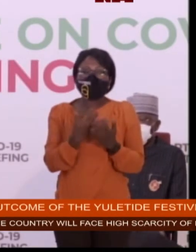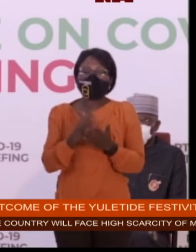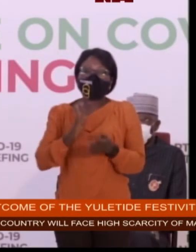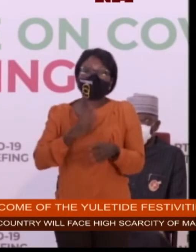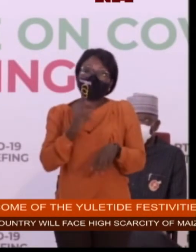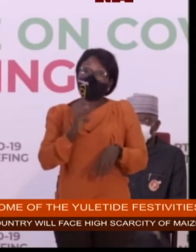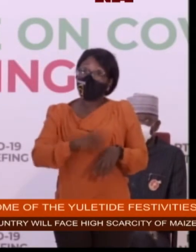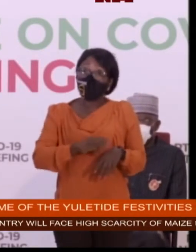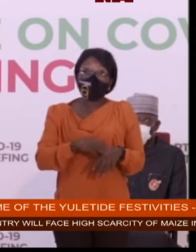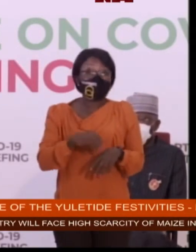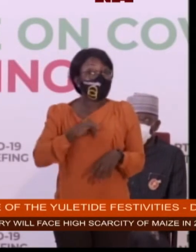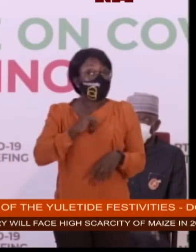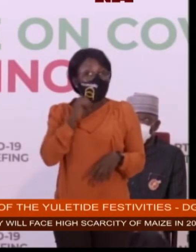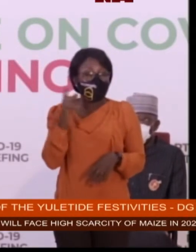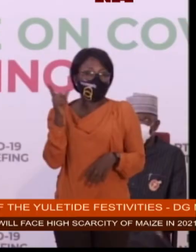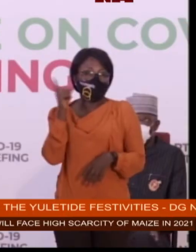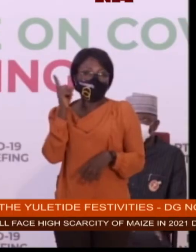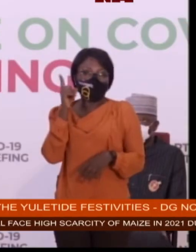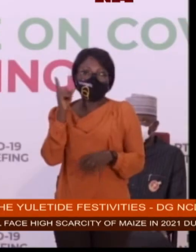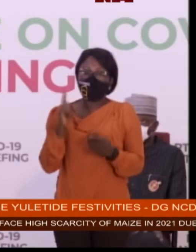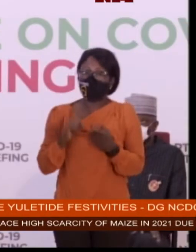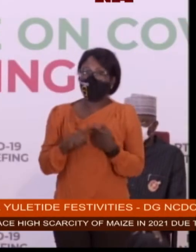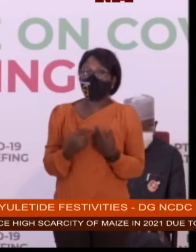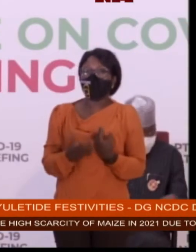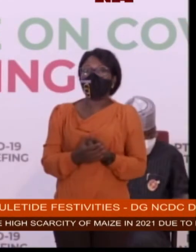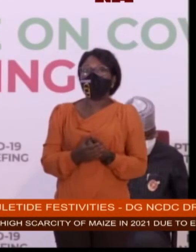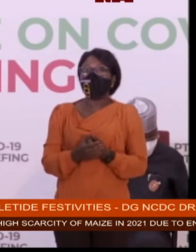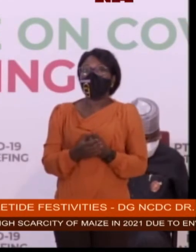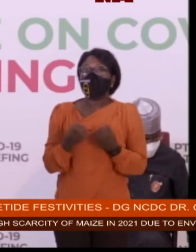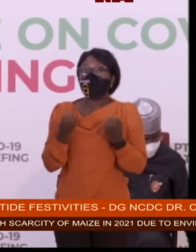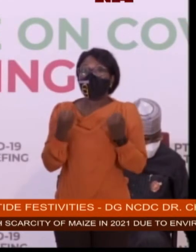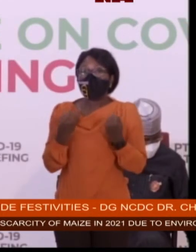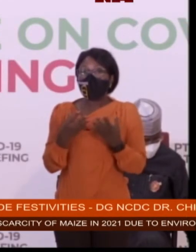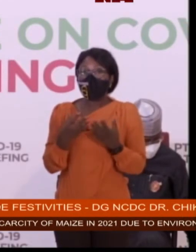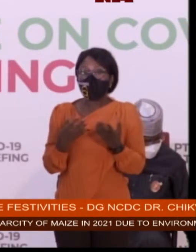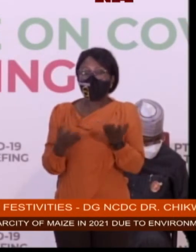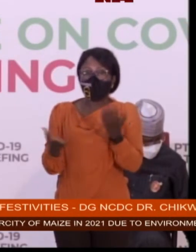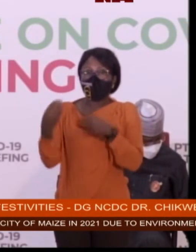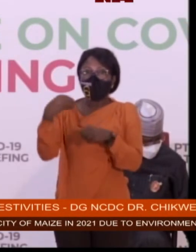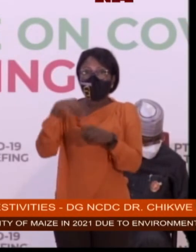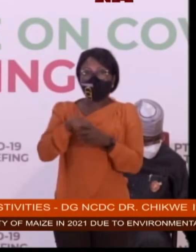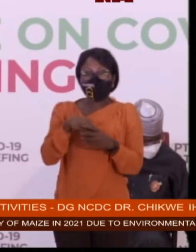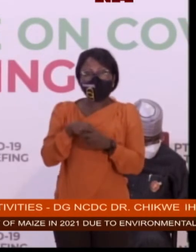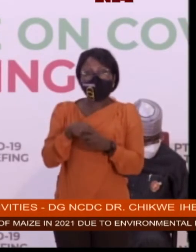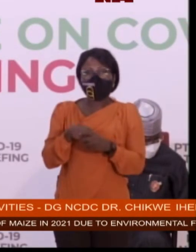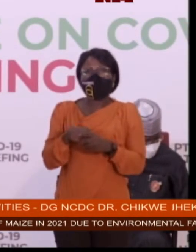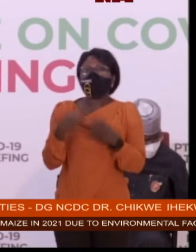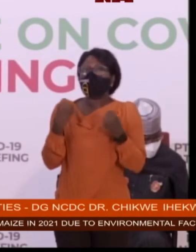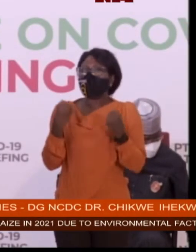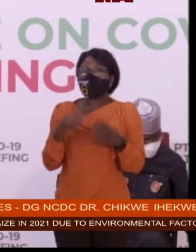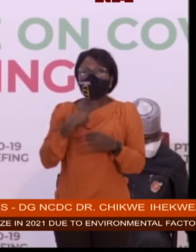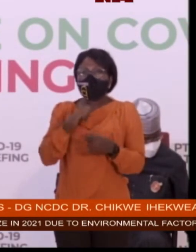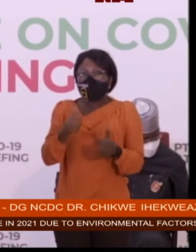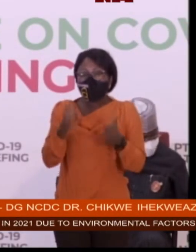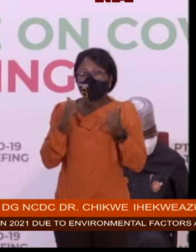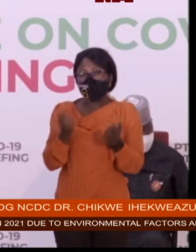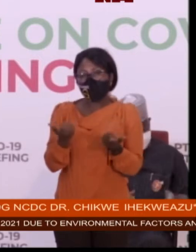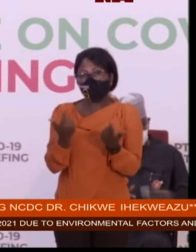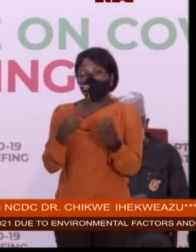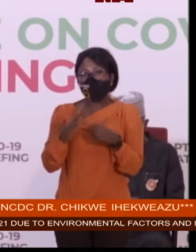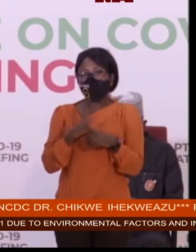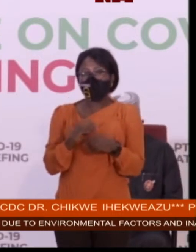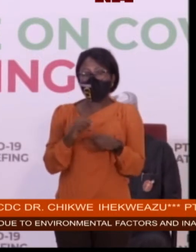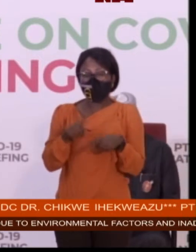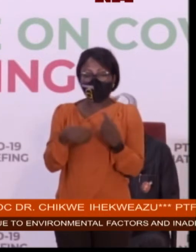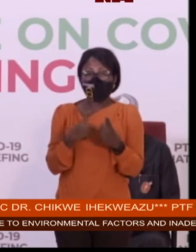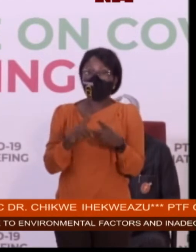yanzu, wajen daga shekara 20 har zuwa shekara 40, waɗansu ma ƙasa da haka, kuma tana ci gaba da kama ma